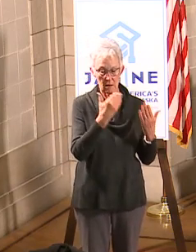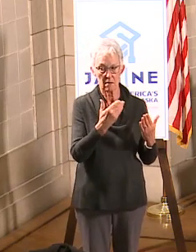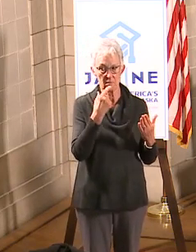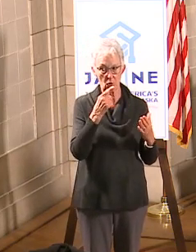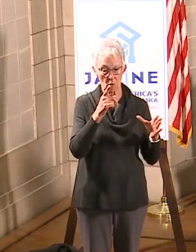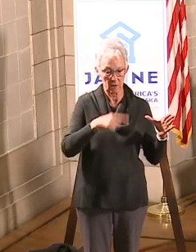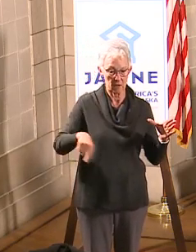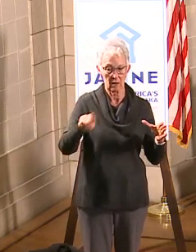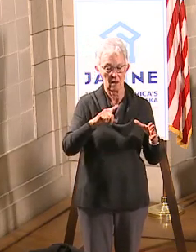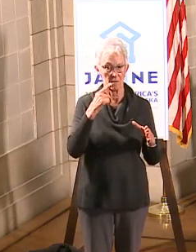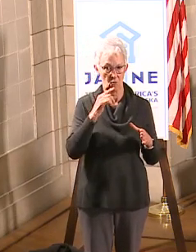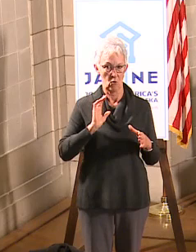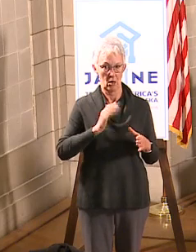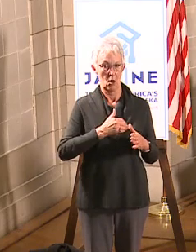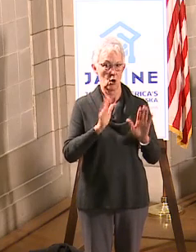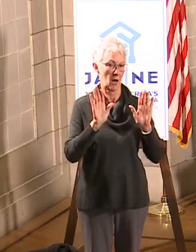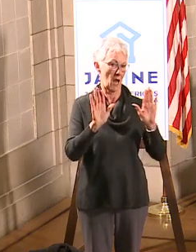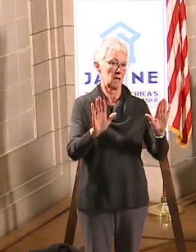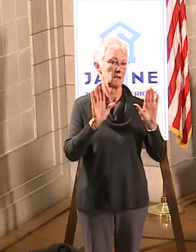our pandemic.